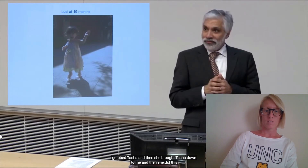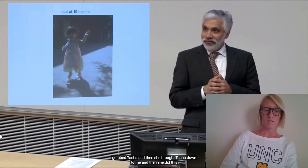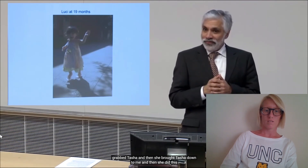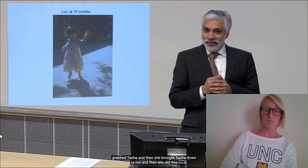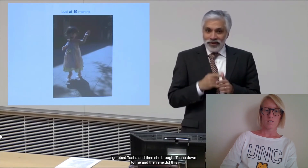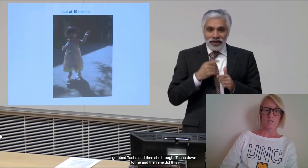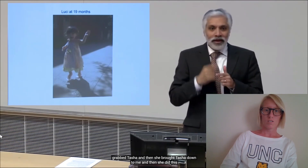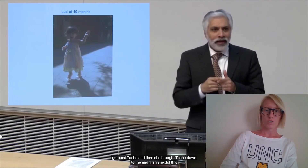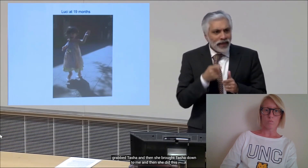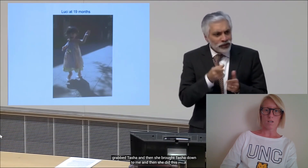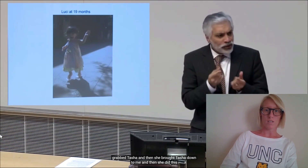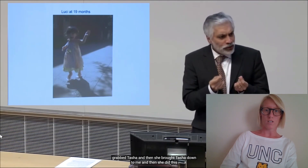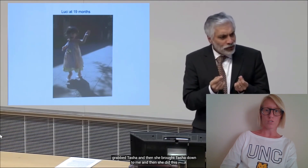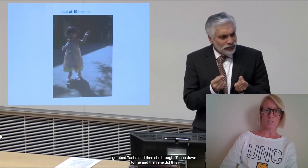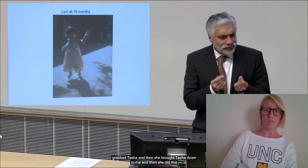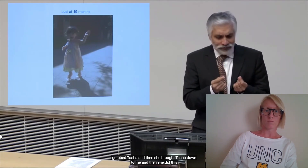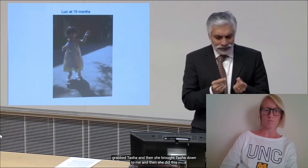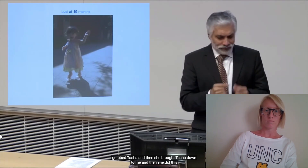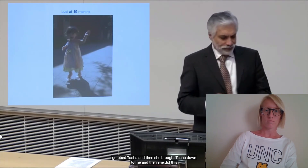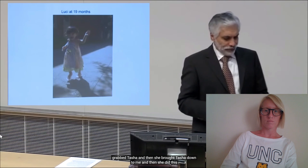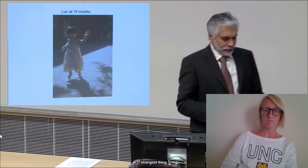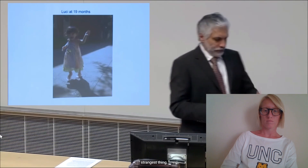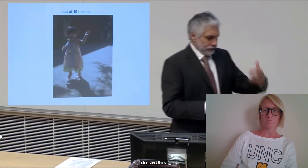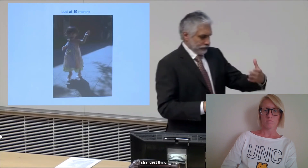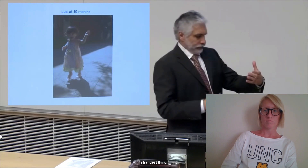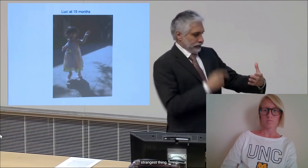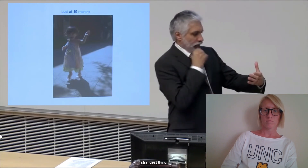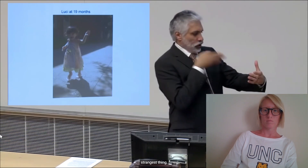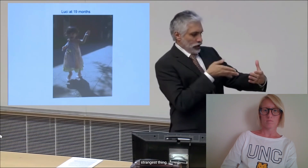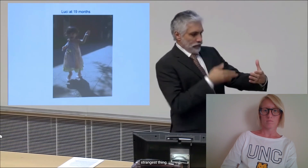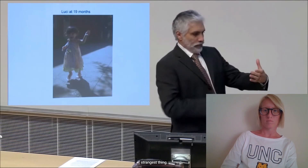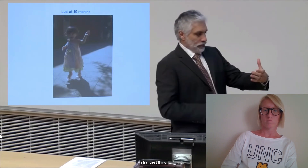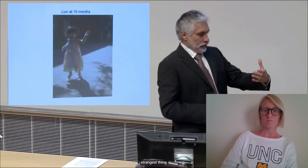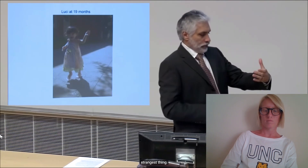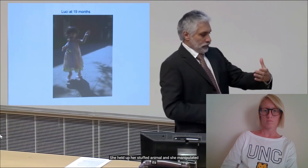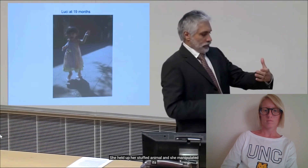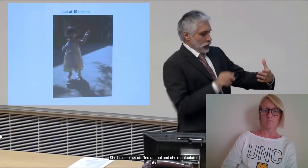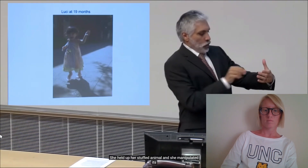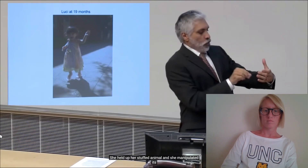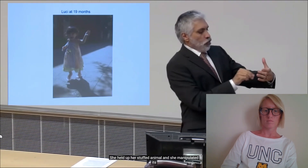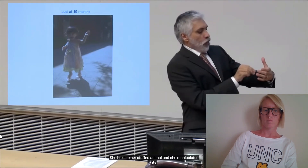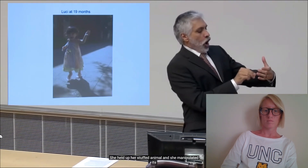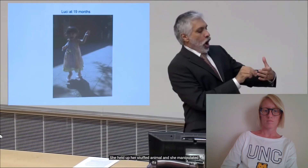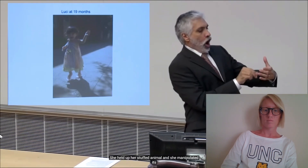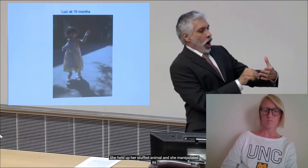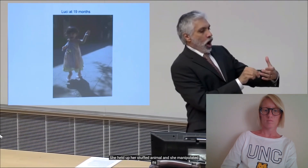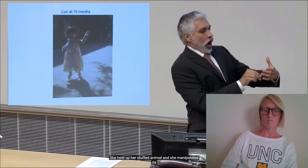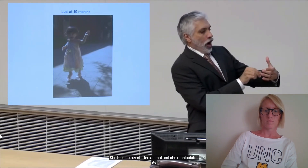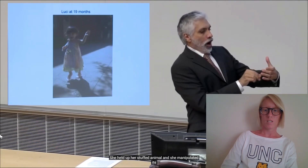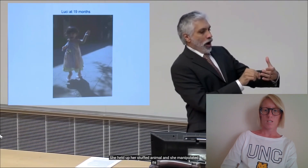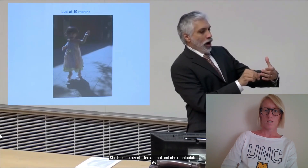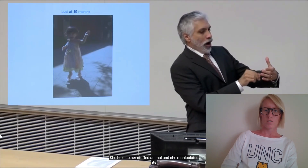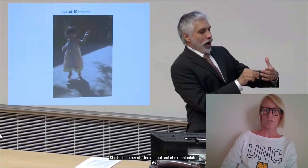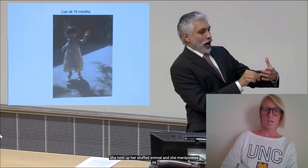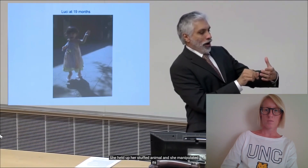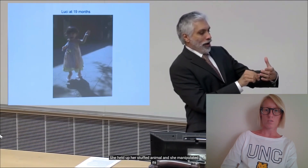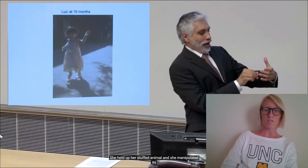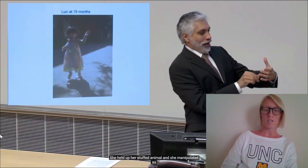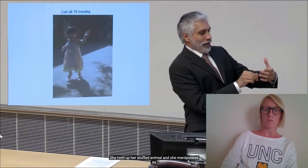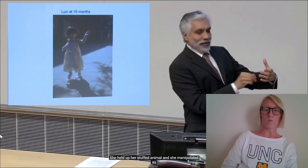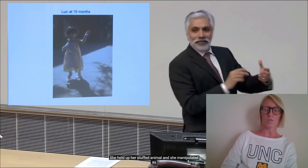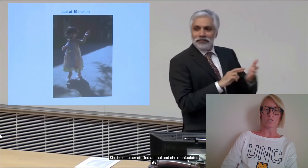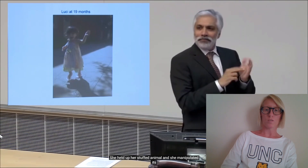her to me. And then she did the strangest thing. She held up her stuffed animal, and